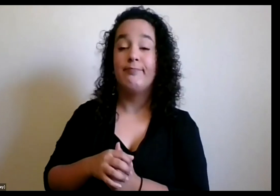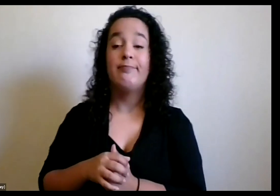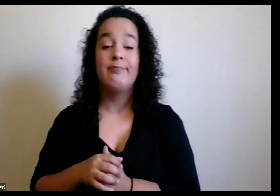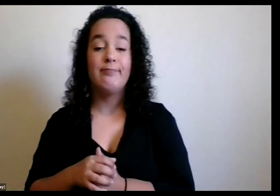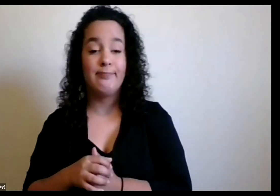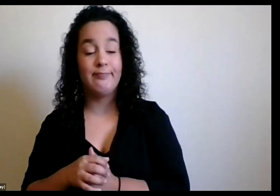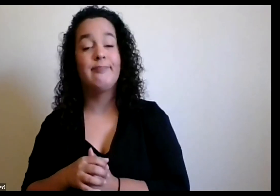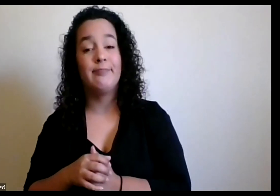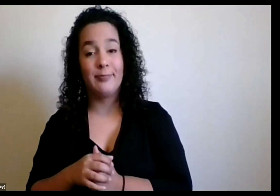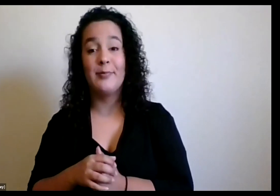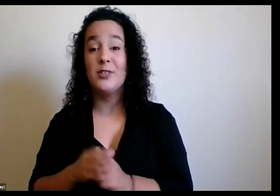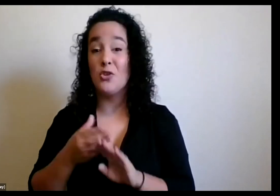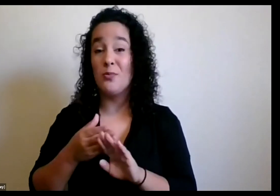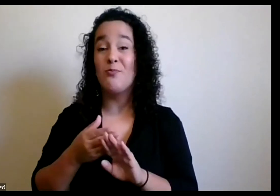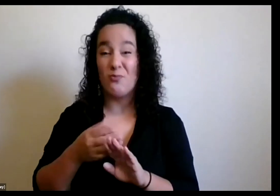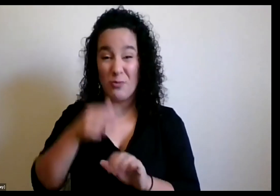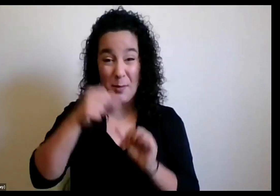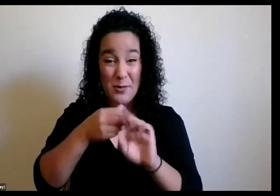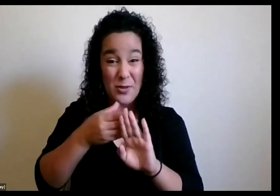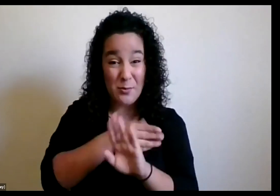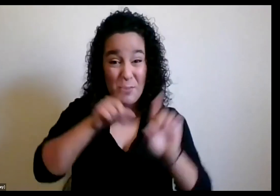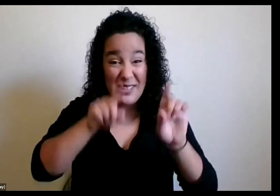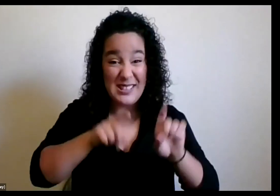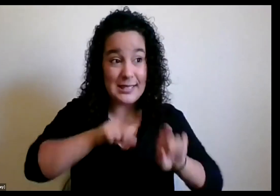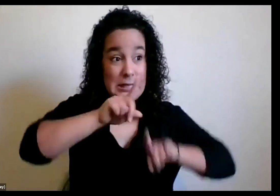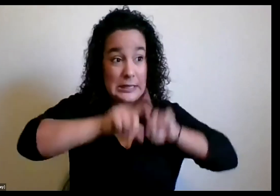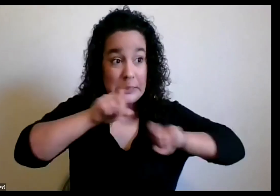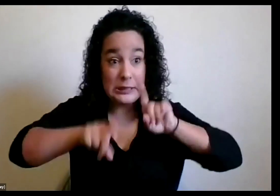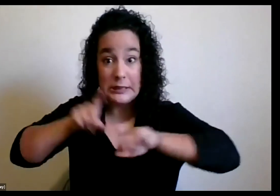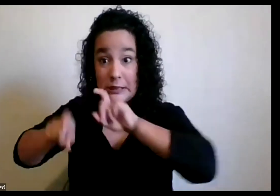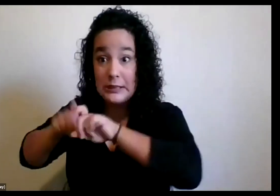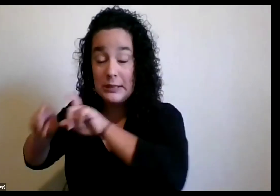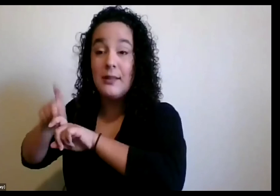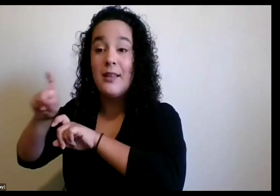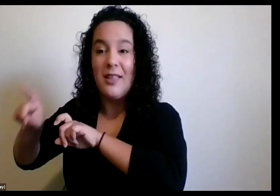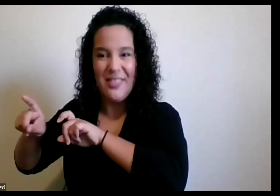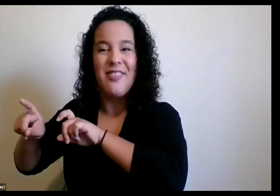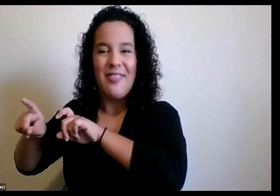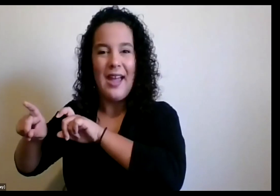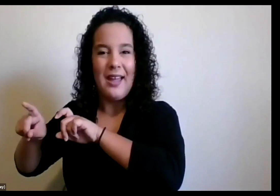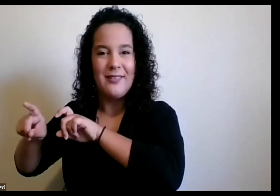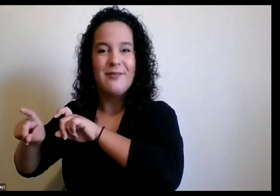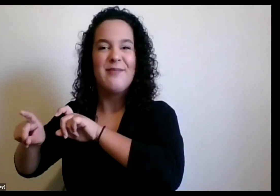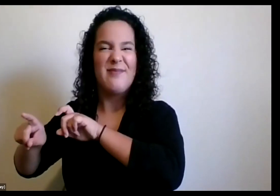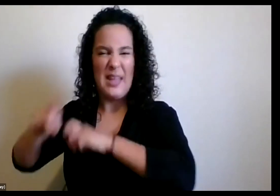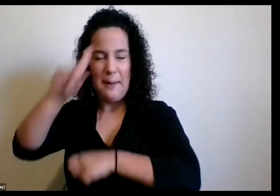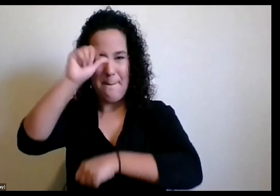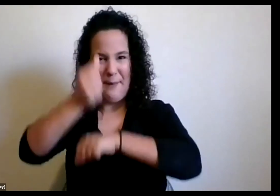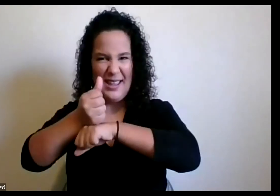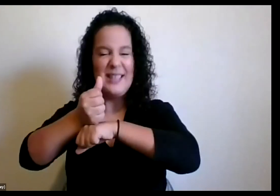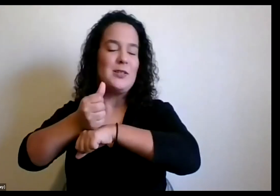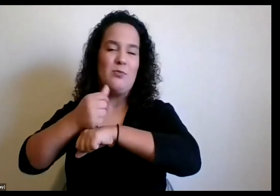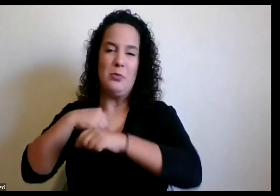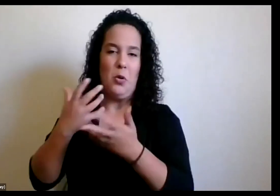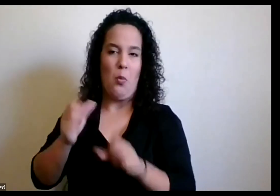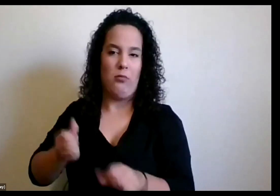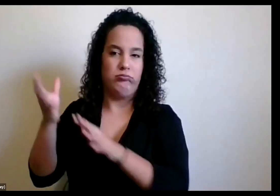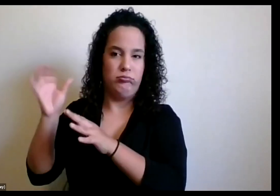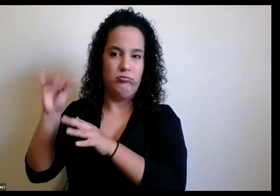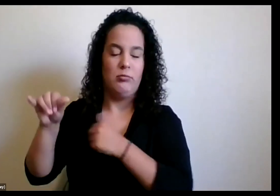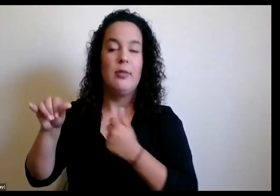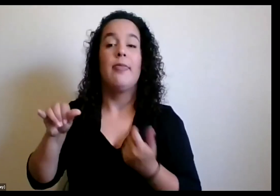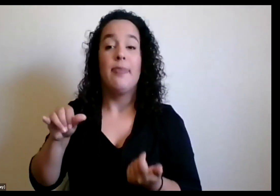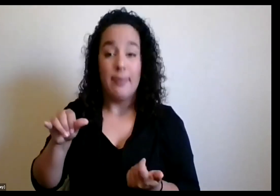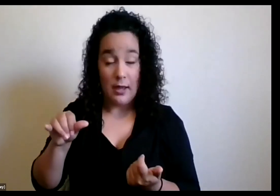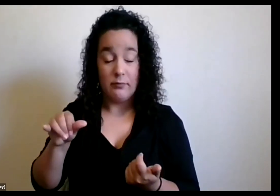of pre-testing to make sure we were at least trying to get away from kind of that social desirability bias. And the real benefit of the methodology